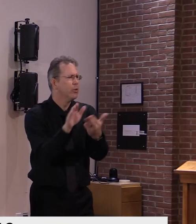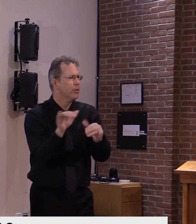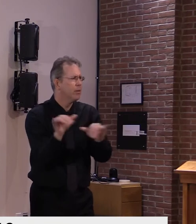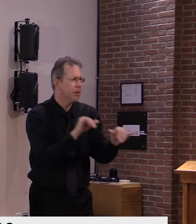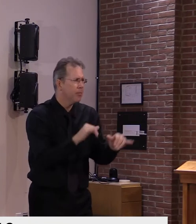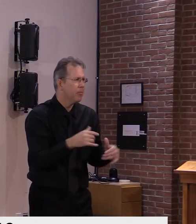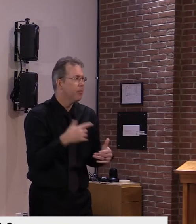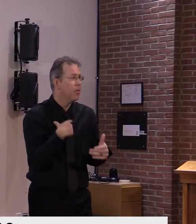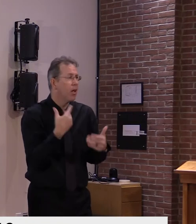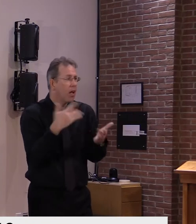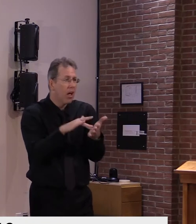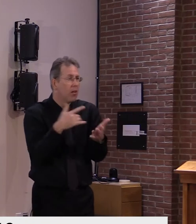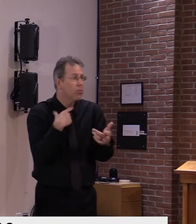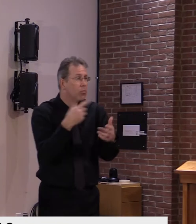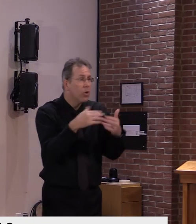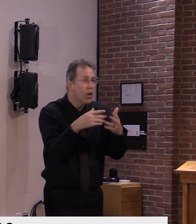that.